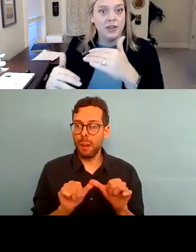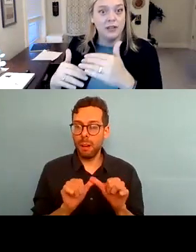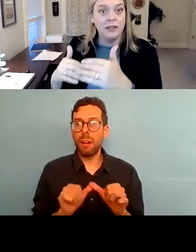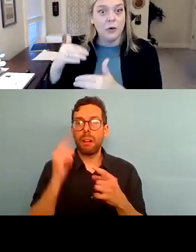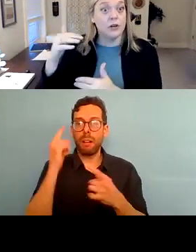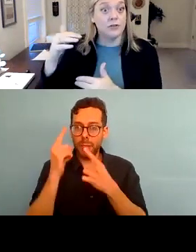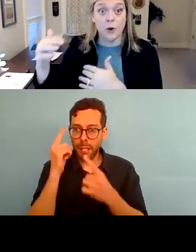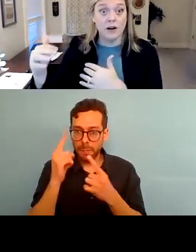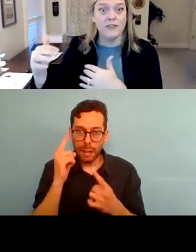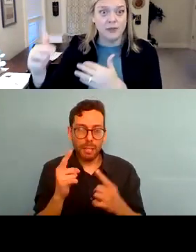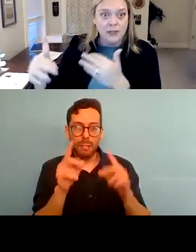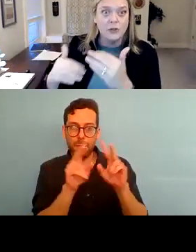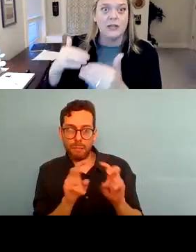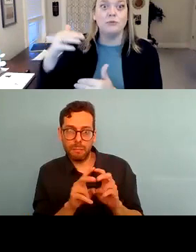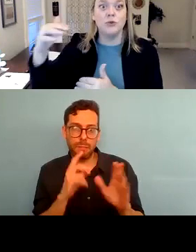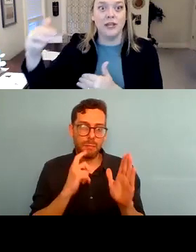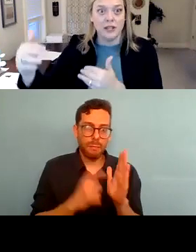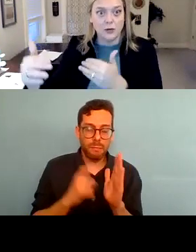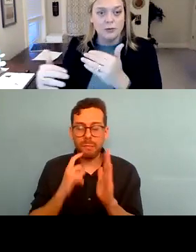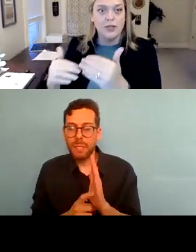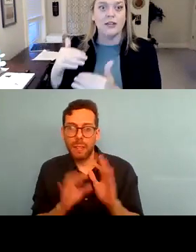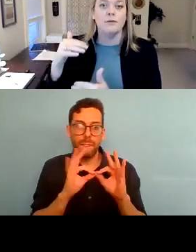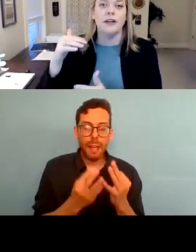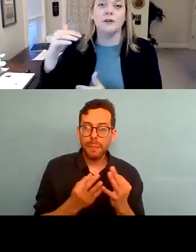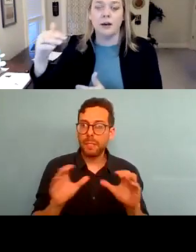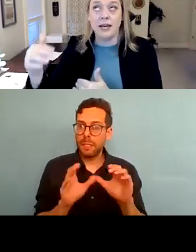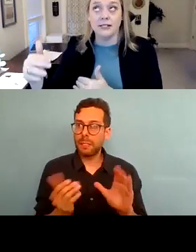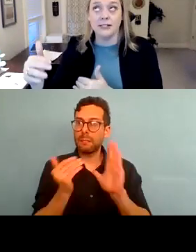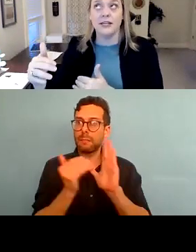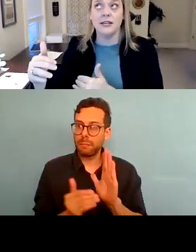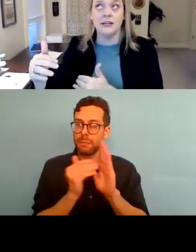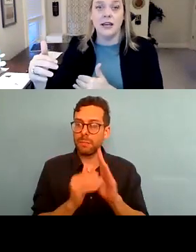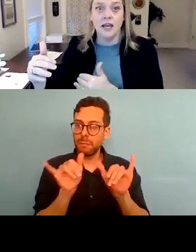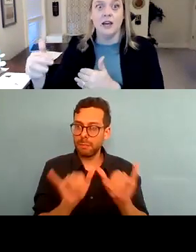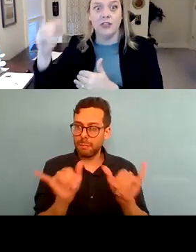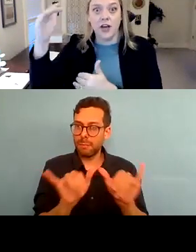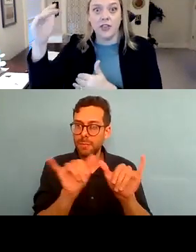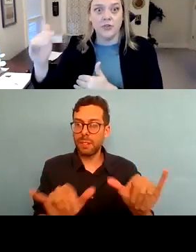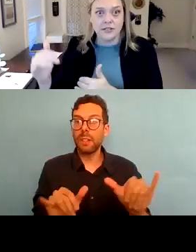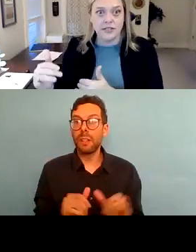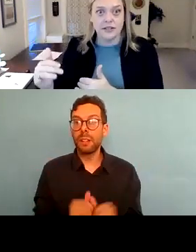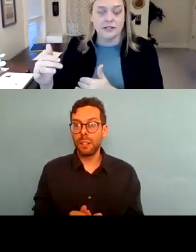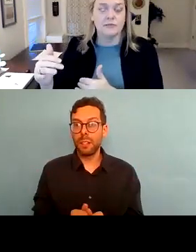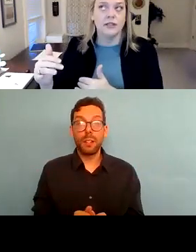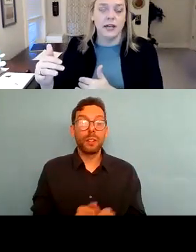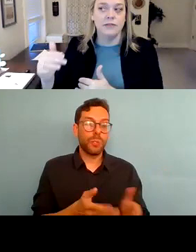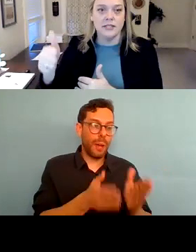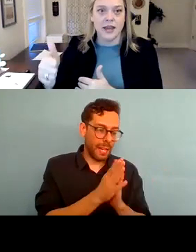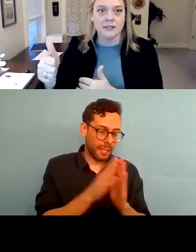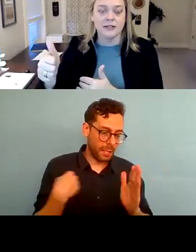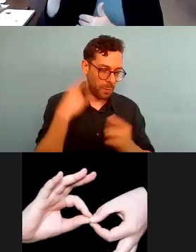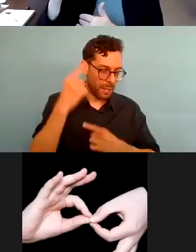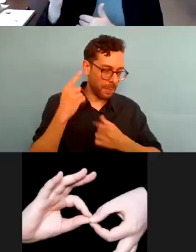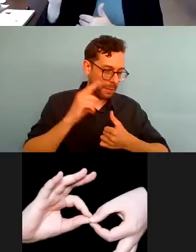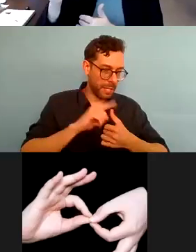with the family, or if you are a family, you keep doing it. You keep thinking about it. Okay, I'm asking, have we thought through these things? Okay, that's